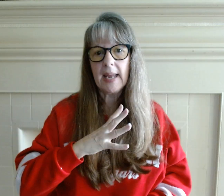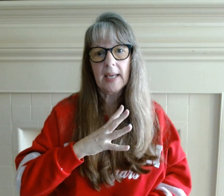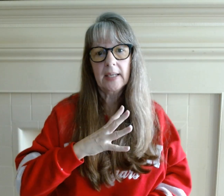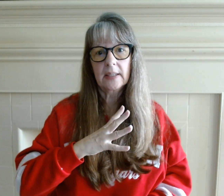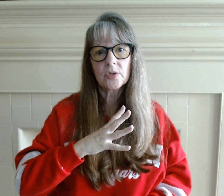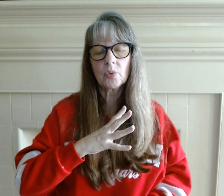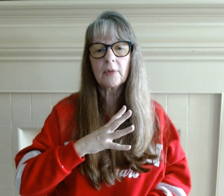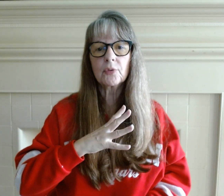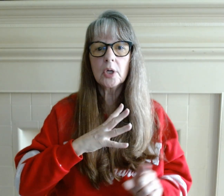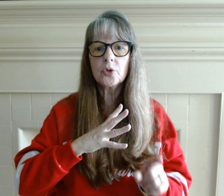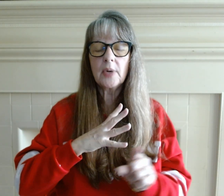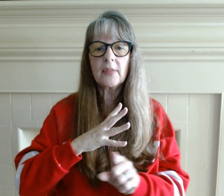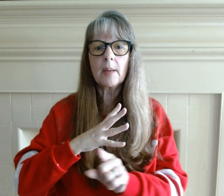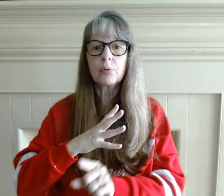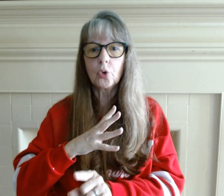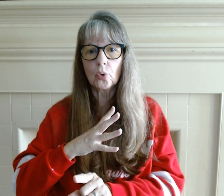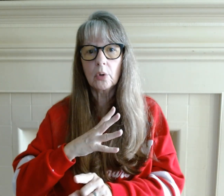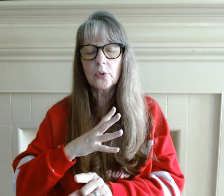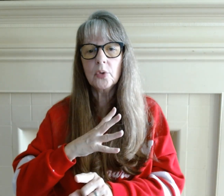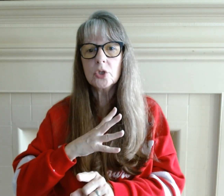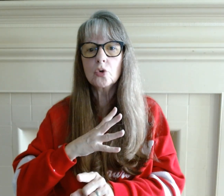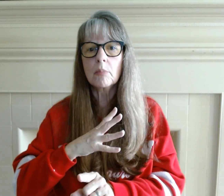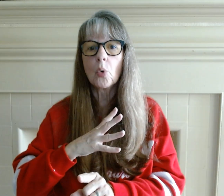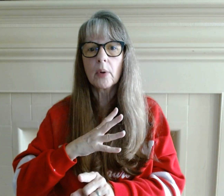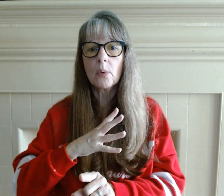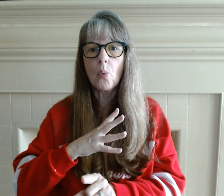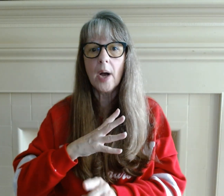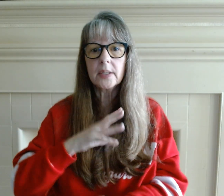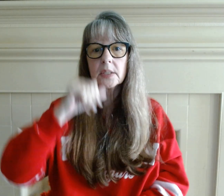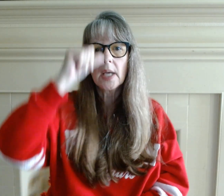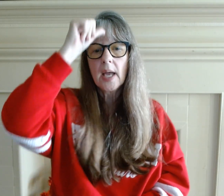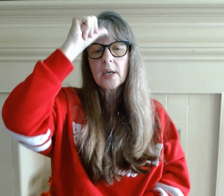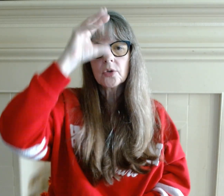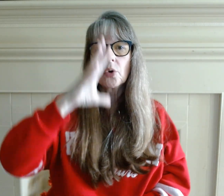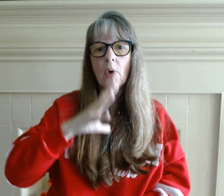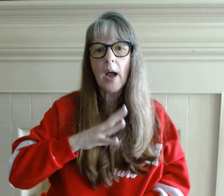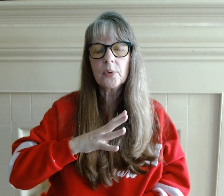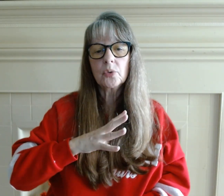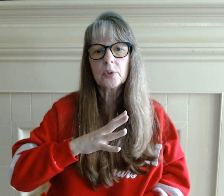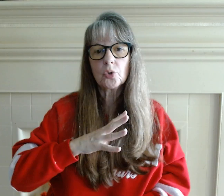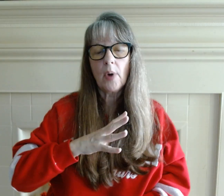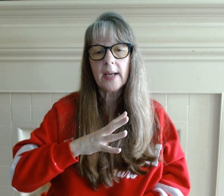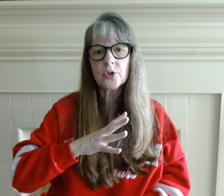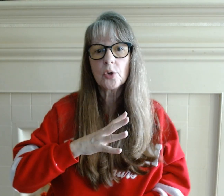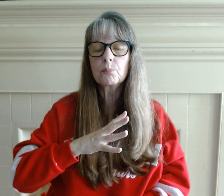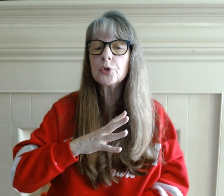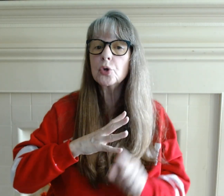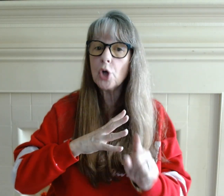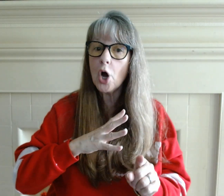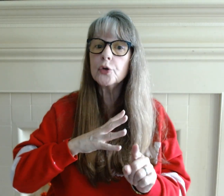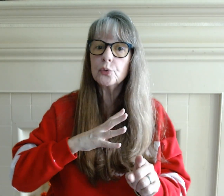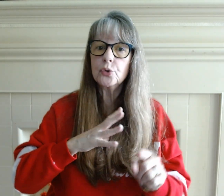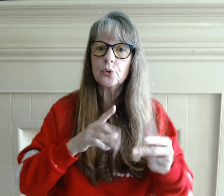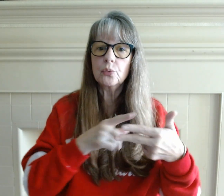man. So if you're going to do anything plural, you need to do it more than once. So I would do it twice. But you could also do